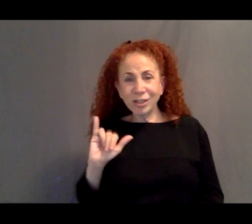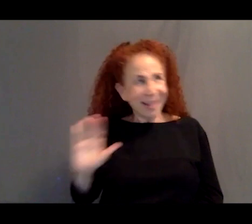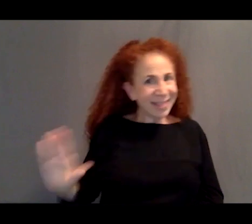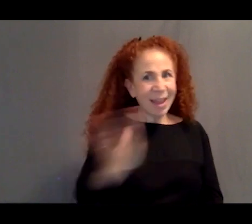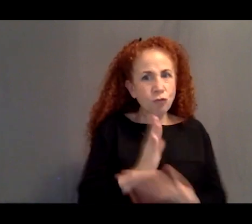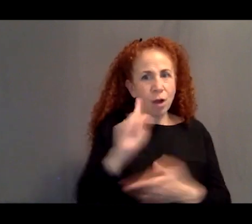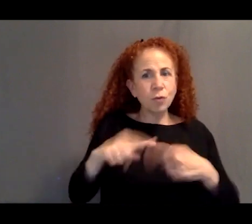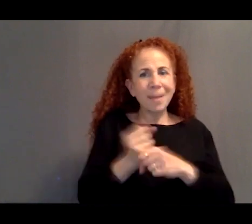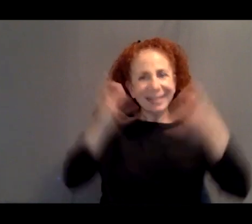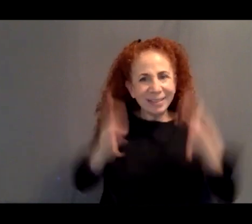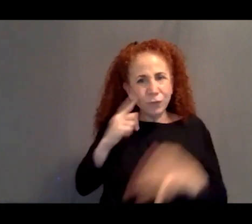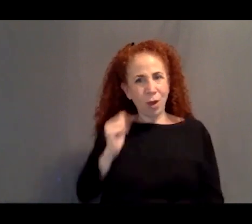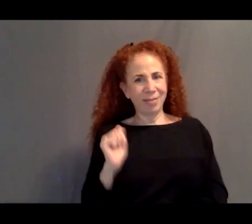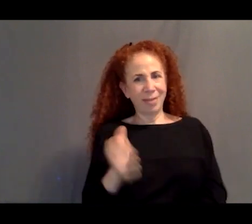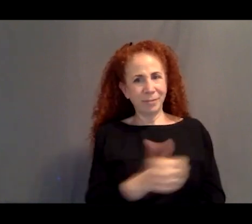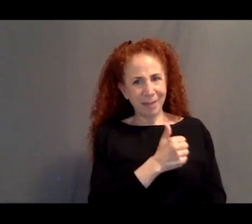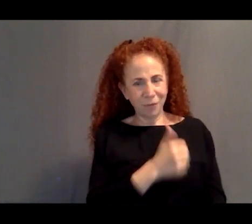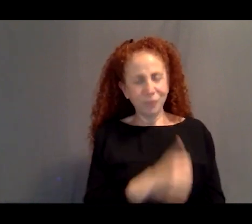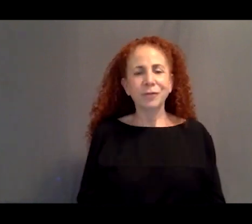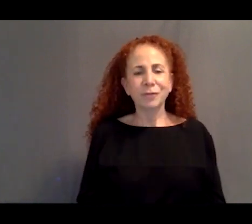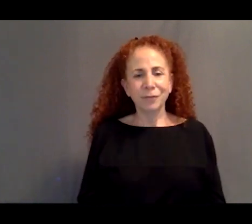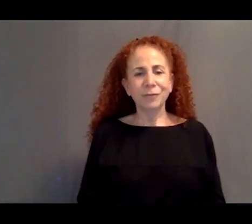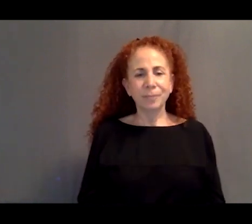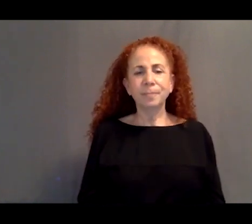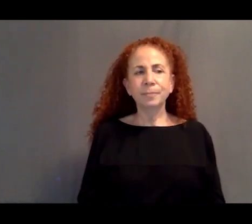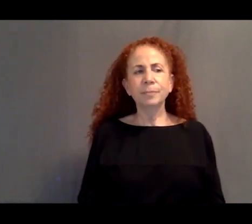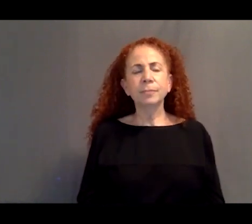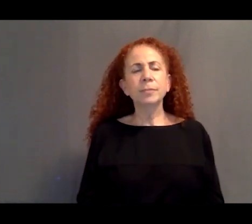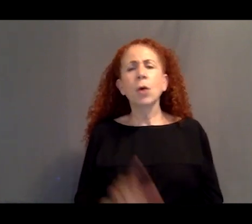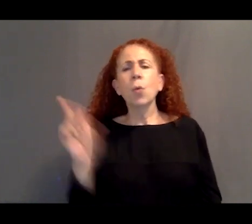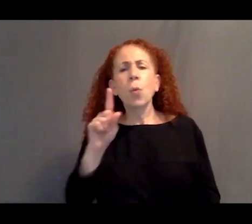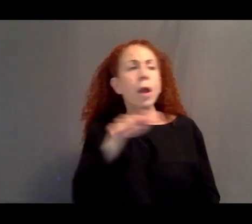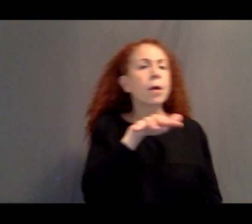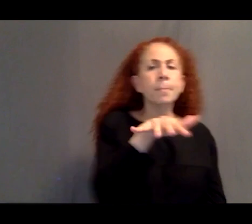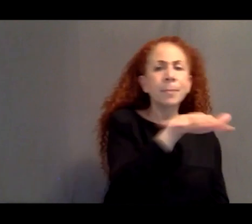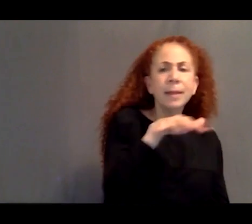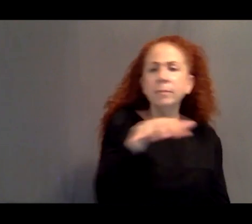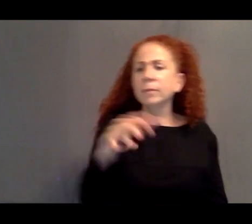self-determination, and to look at these places, spaces